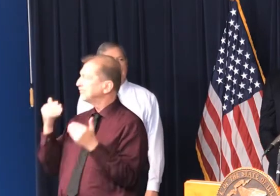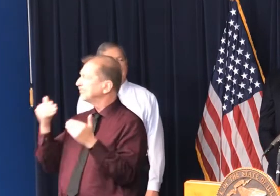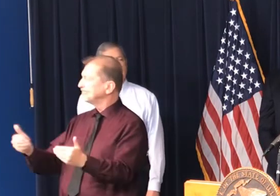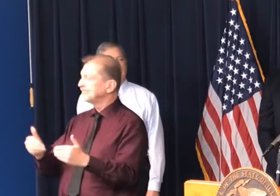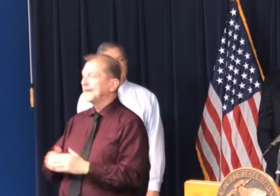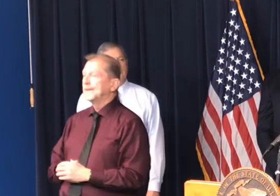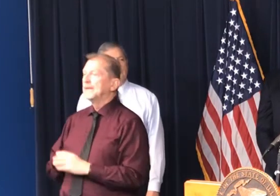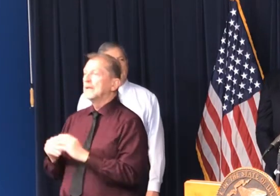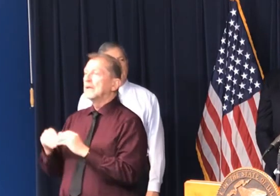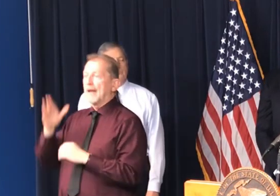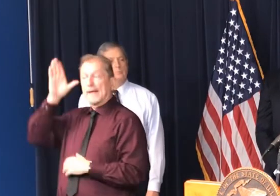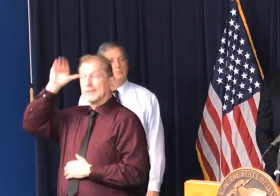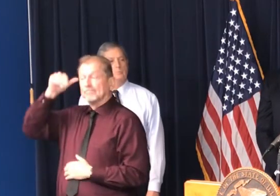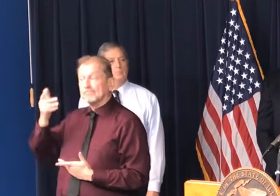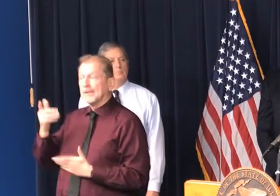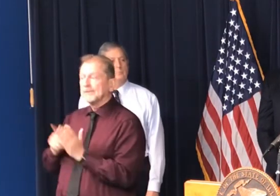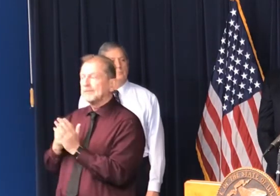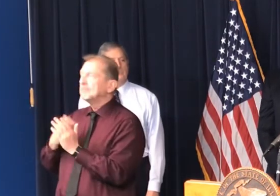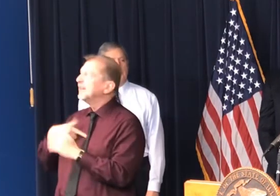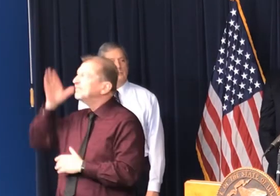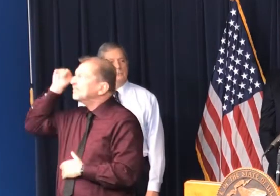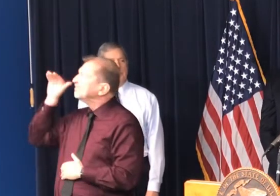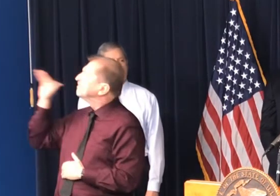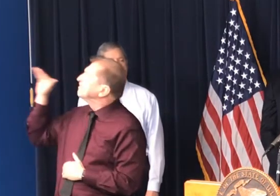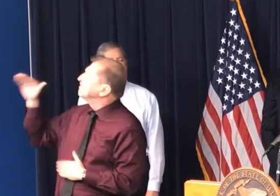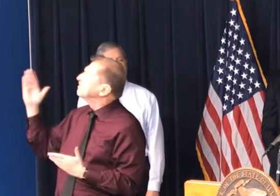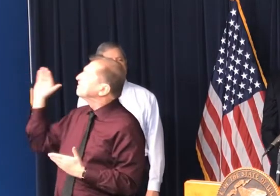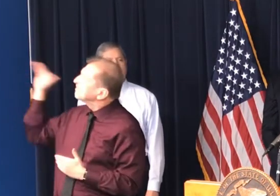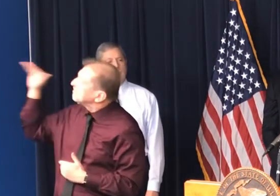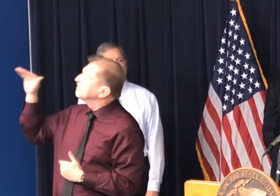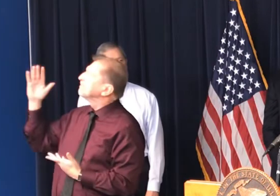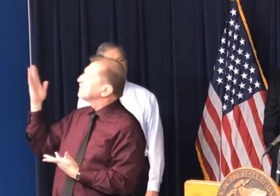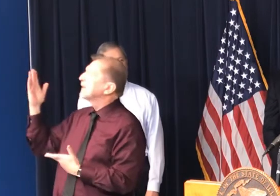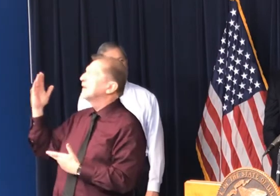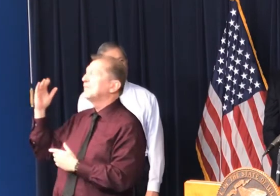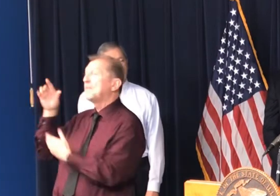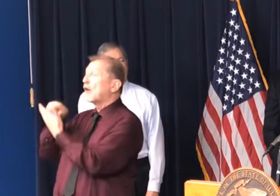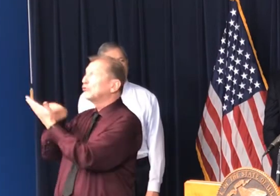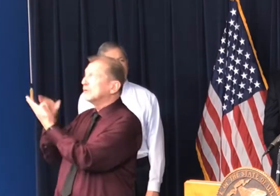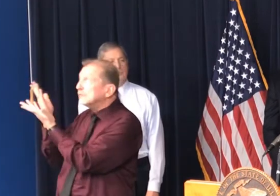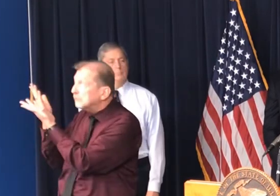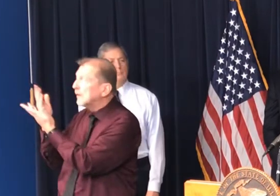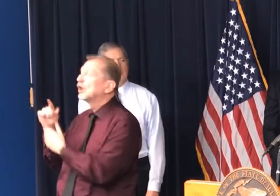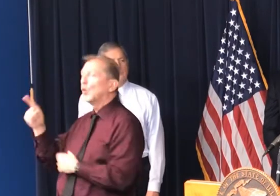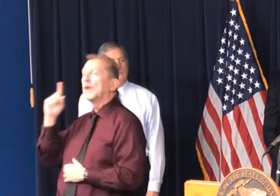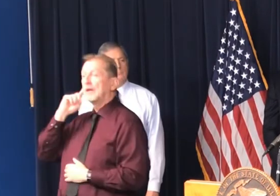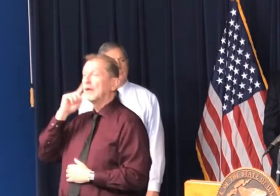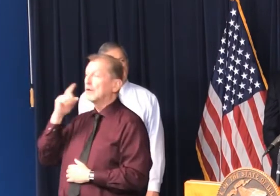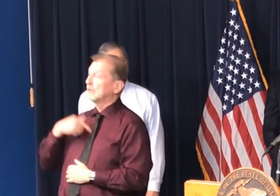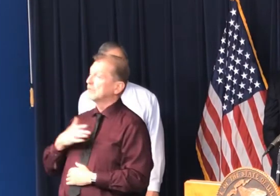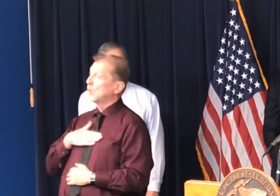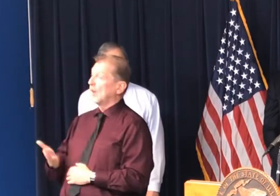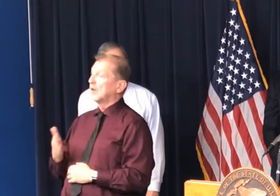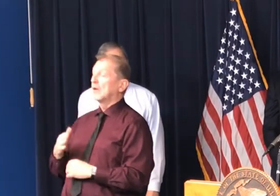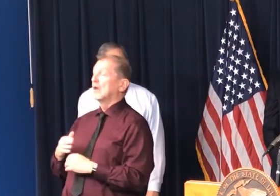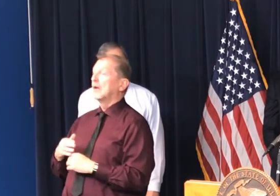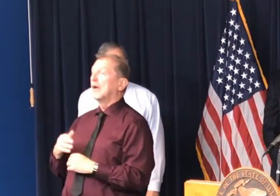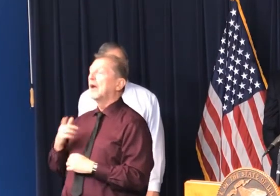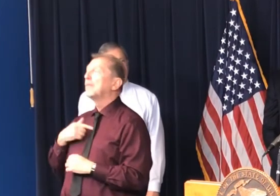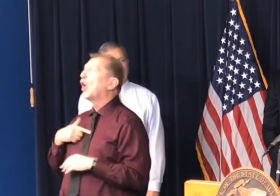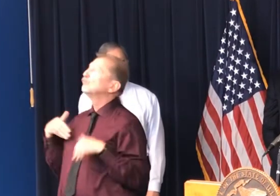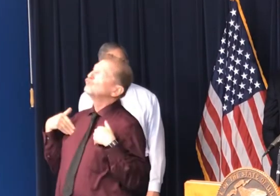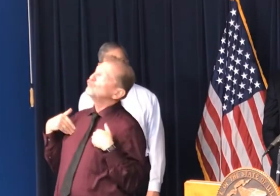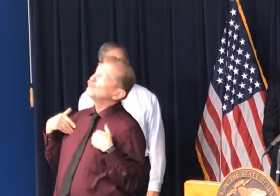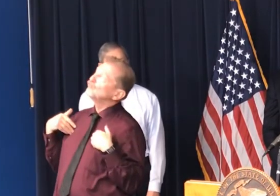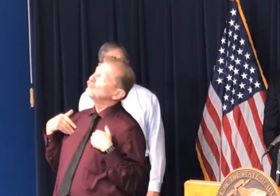And sometimes when I have to be critical in order to get something done, I'm gonna be doing that. You'll hear me do that, but I am not somebody